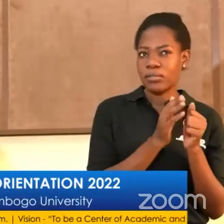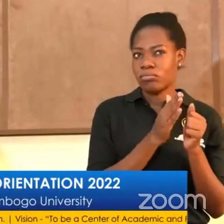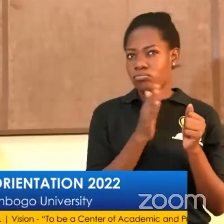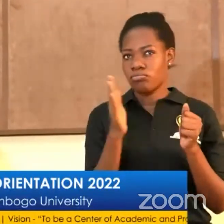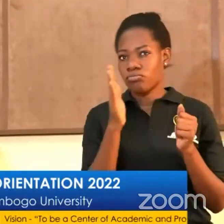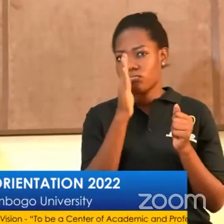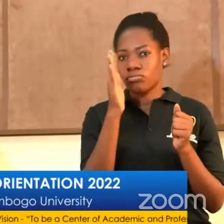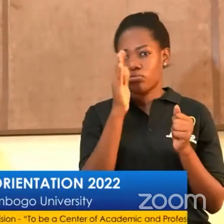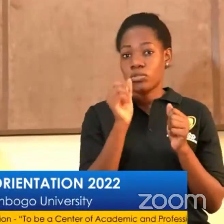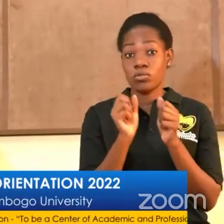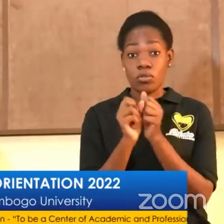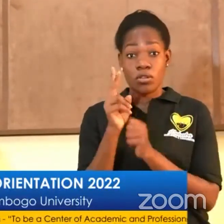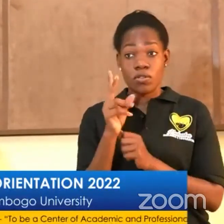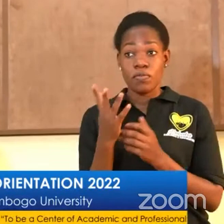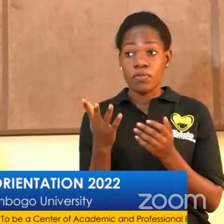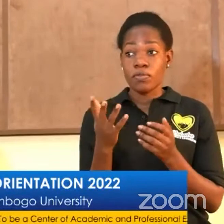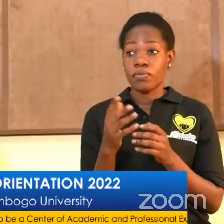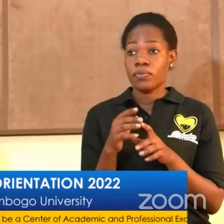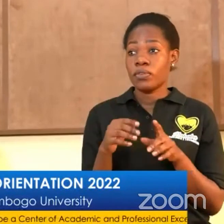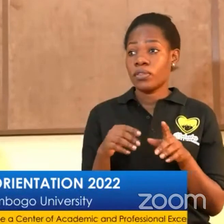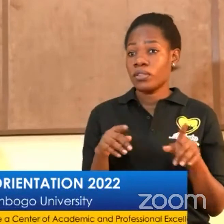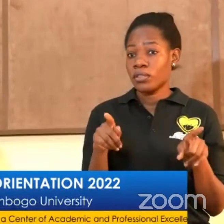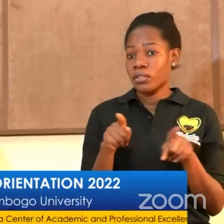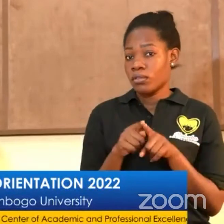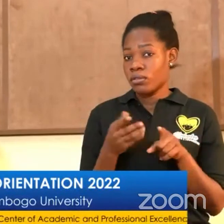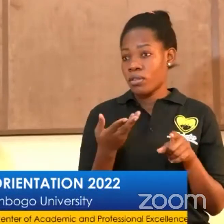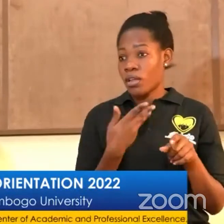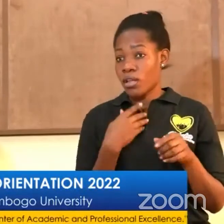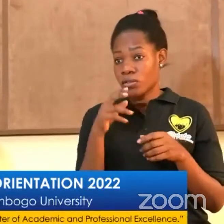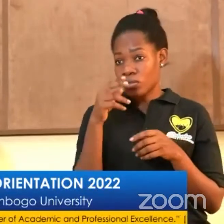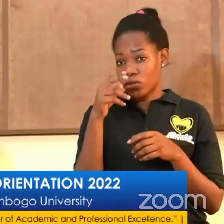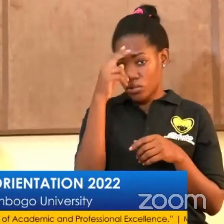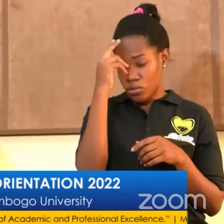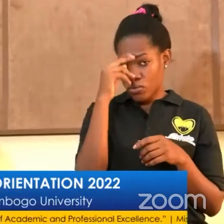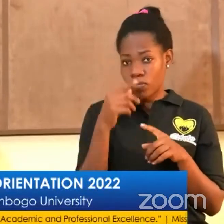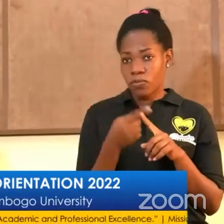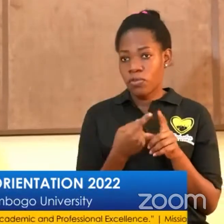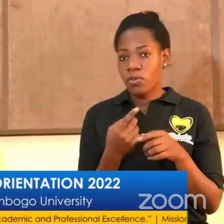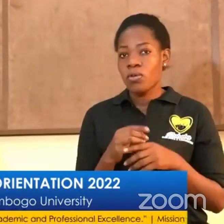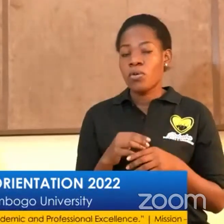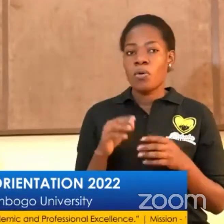Then there are students from DEPE here, the